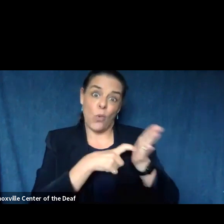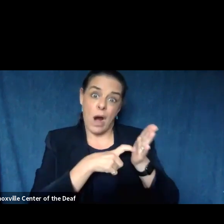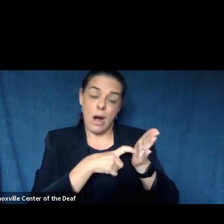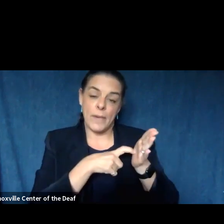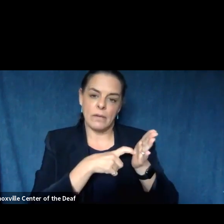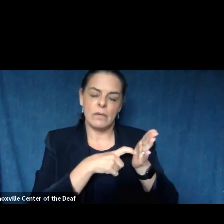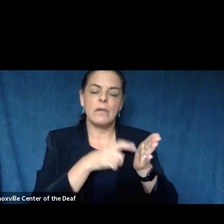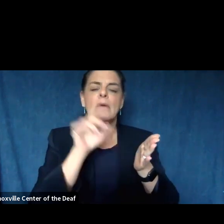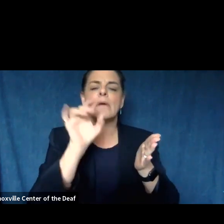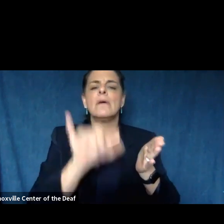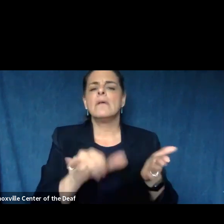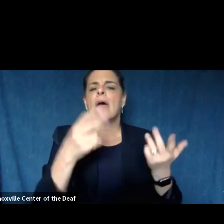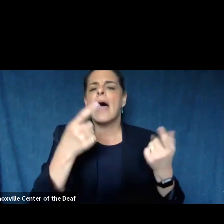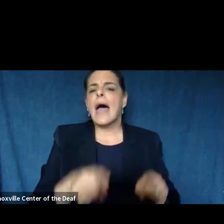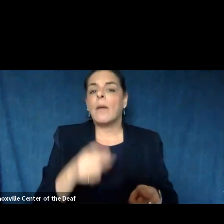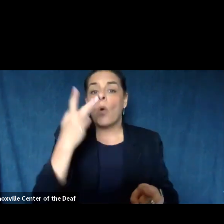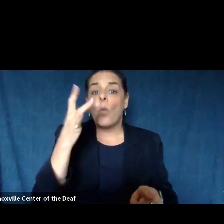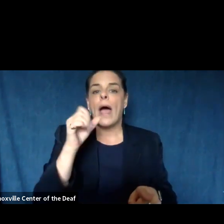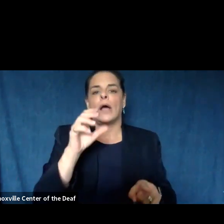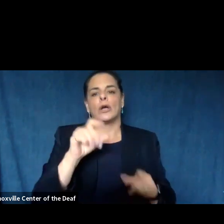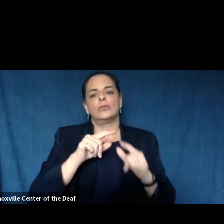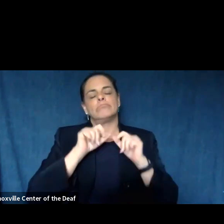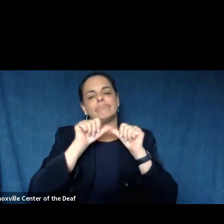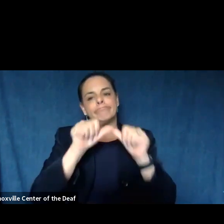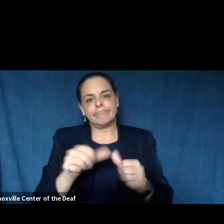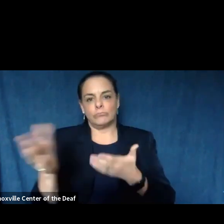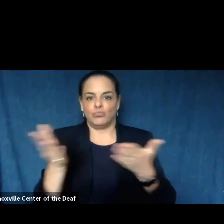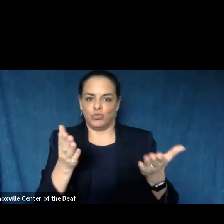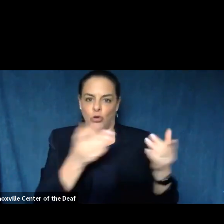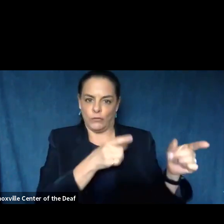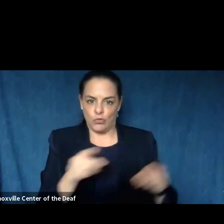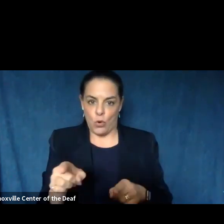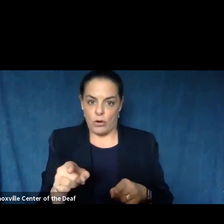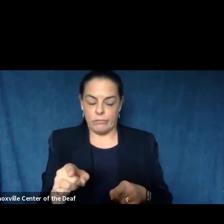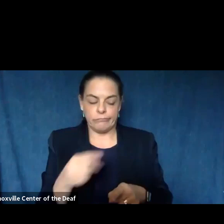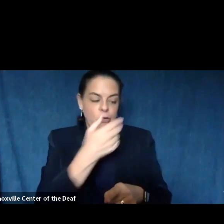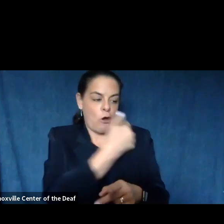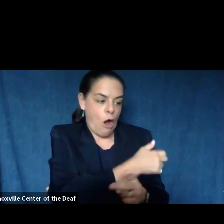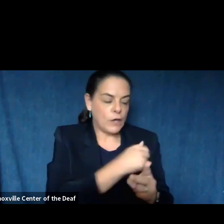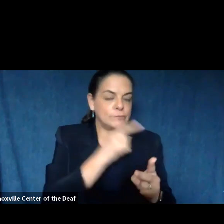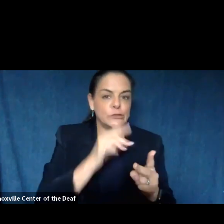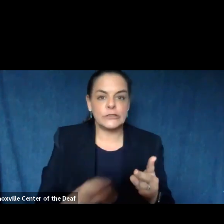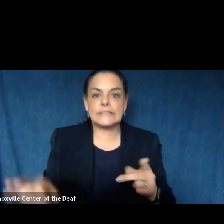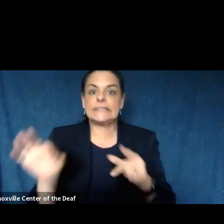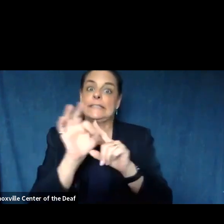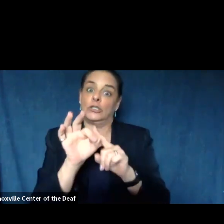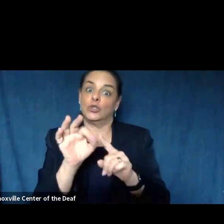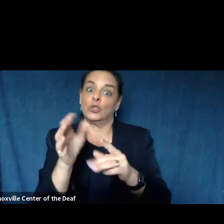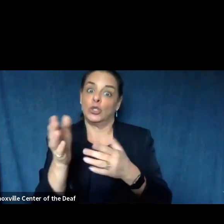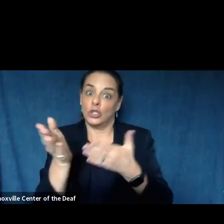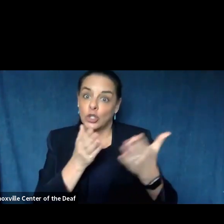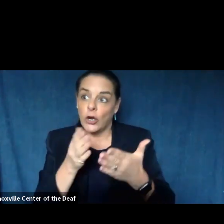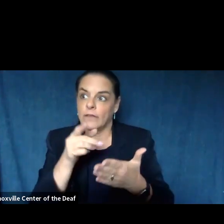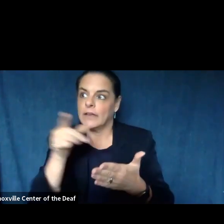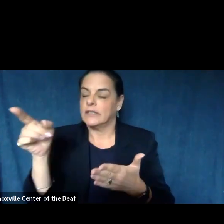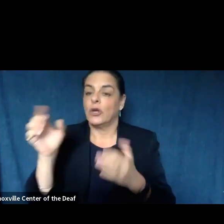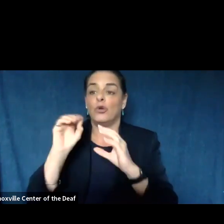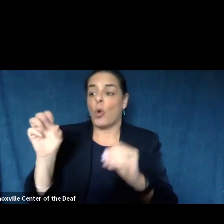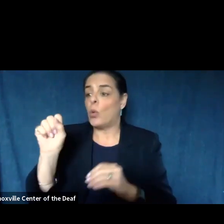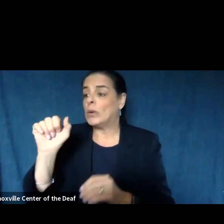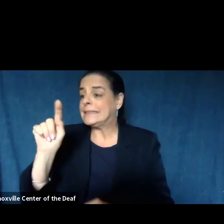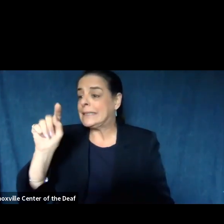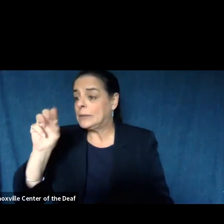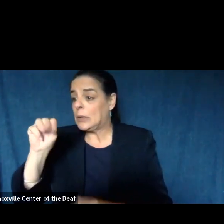was done in order to keep these services going. Hospitals, again, essential services, asymptomatic hospital employees in a mask